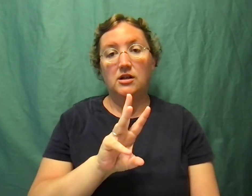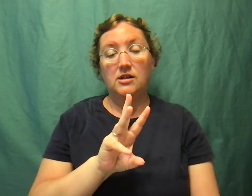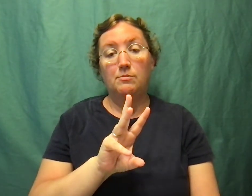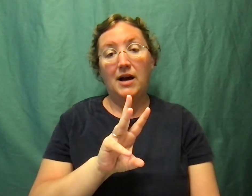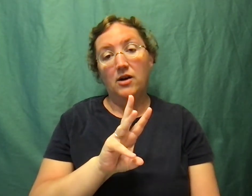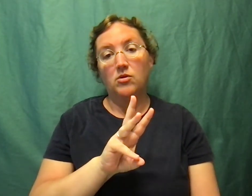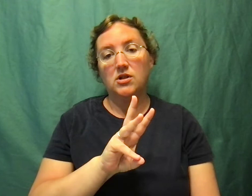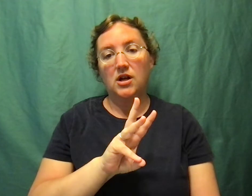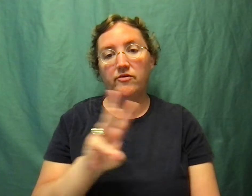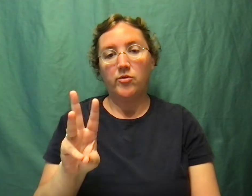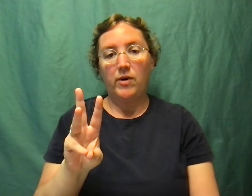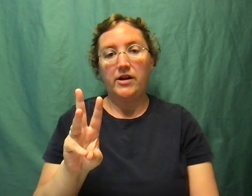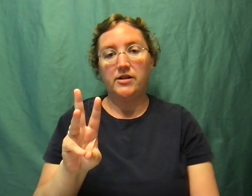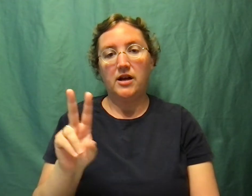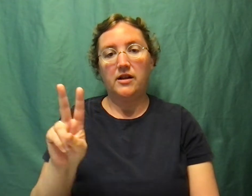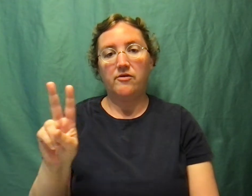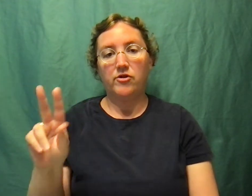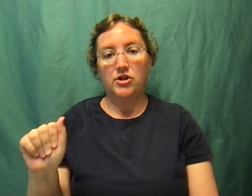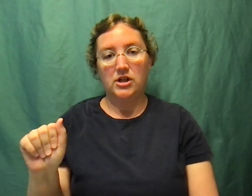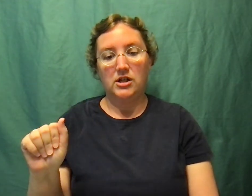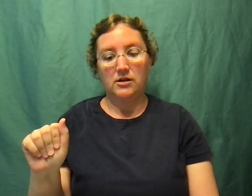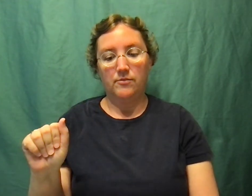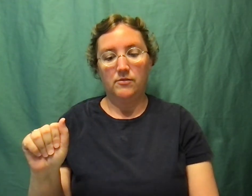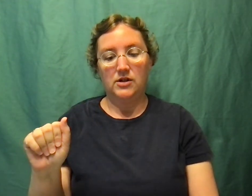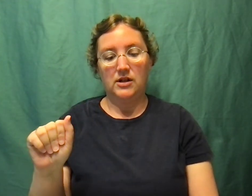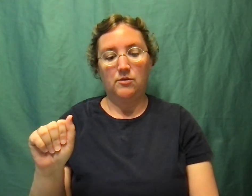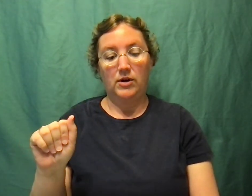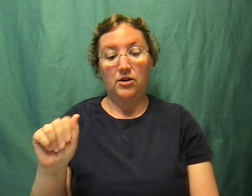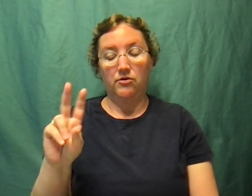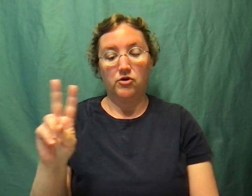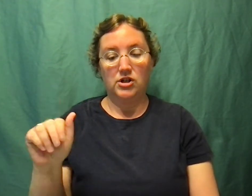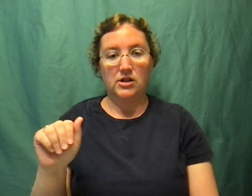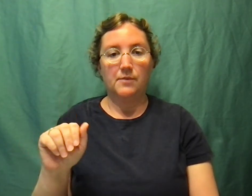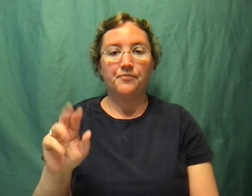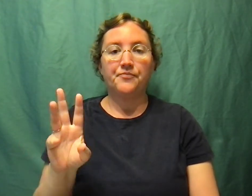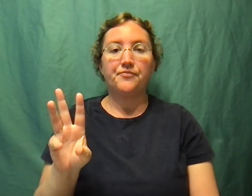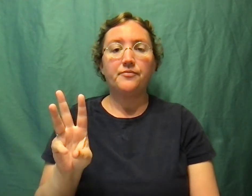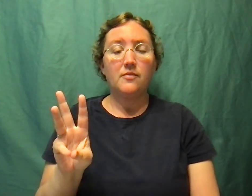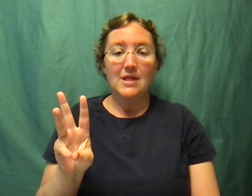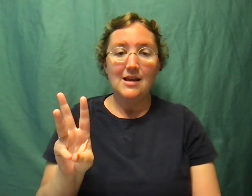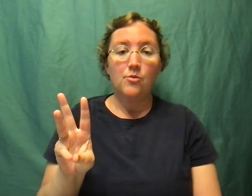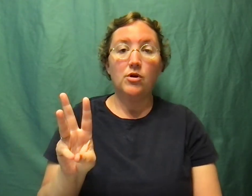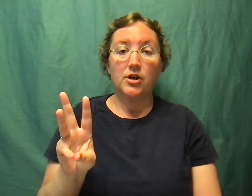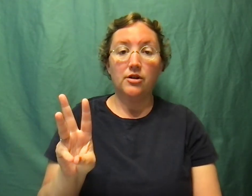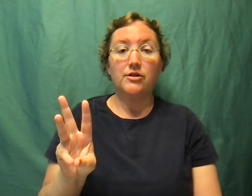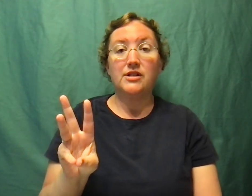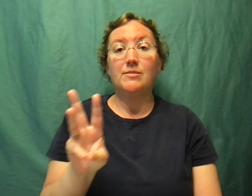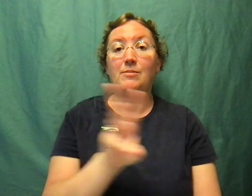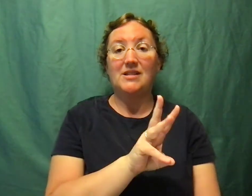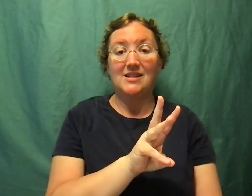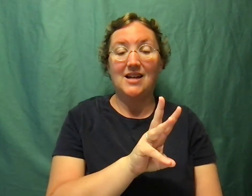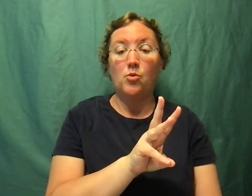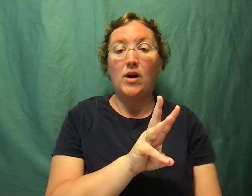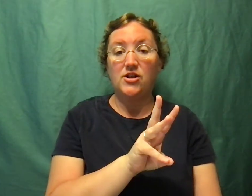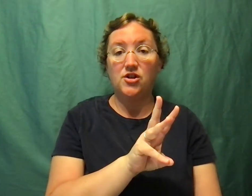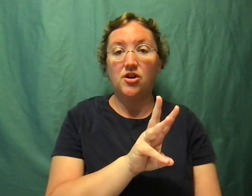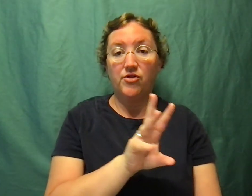the backward sign for West, and then Virginia, just like regular Virginia. We're going to learn this in a minute, but the sign West should go this